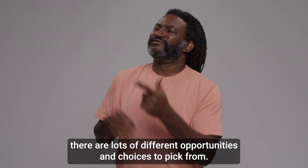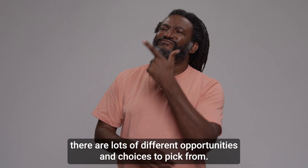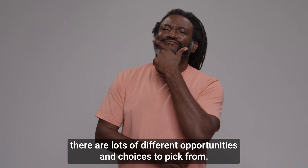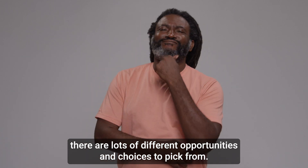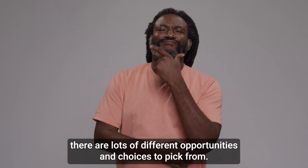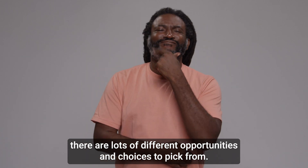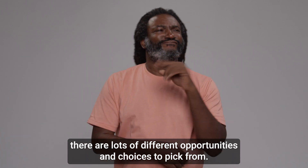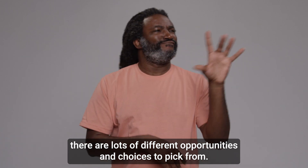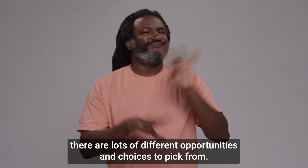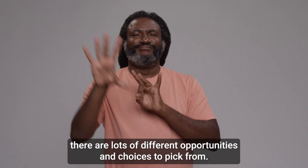from.